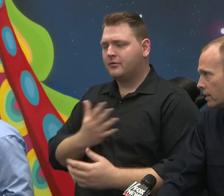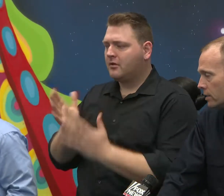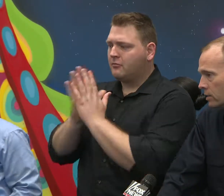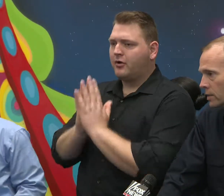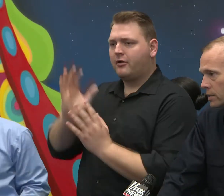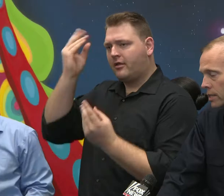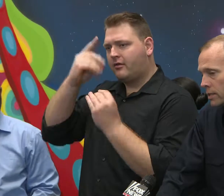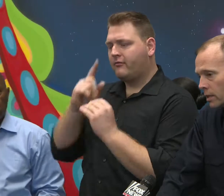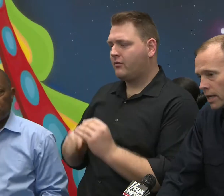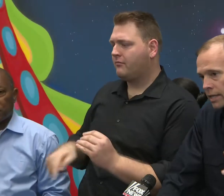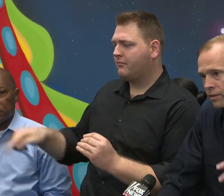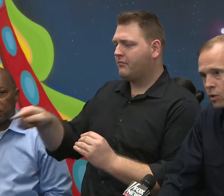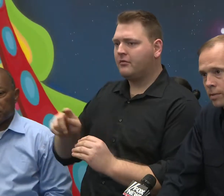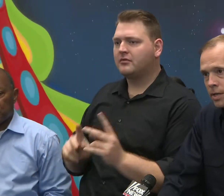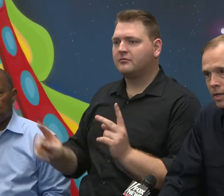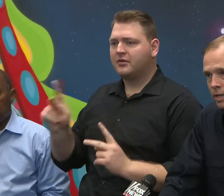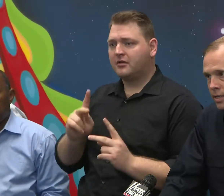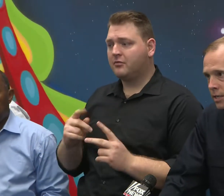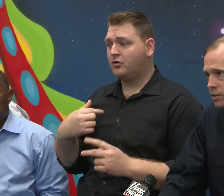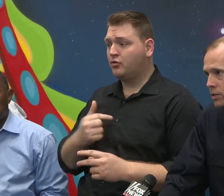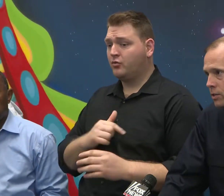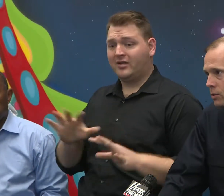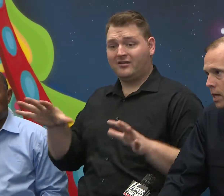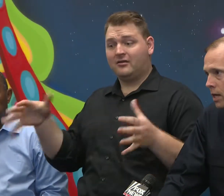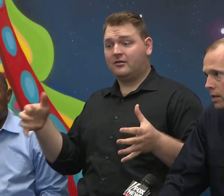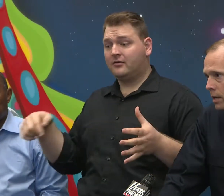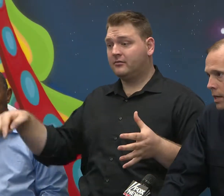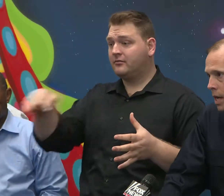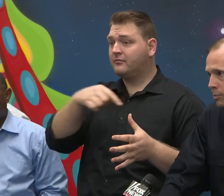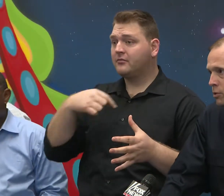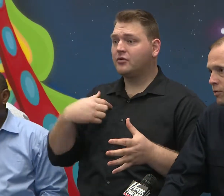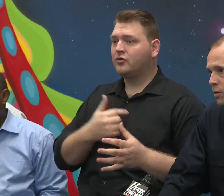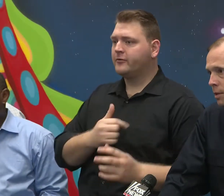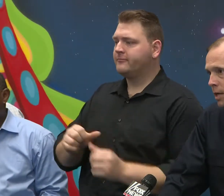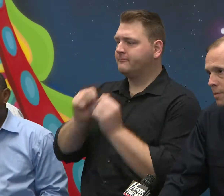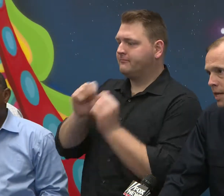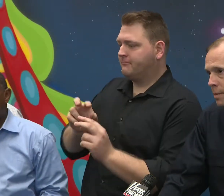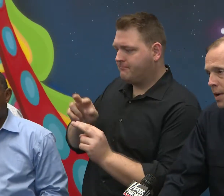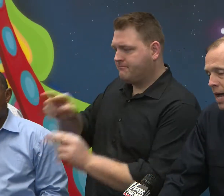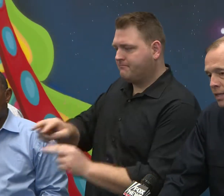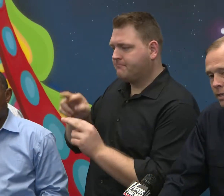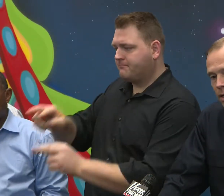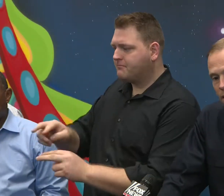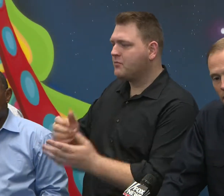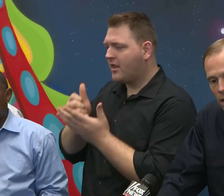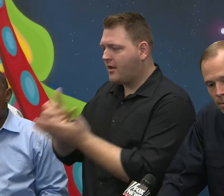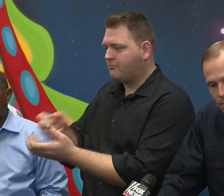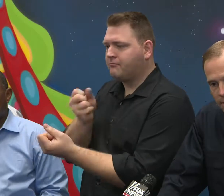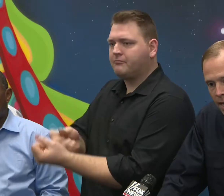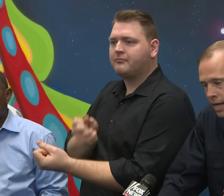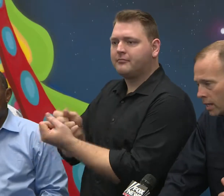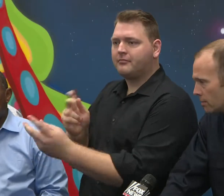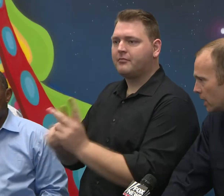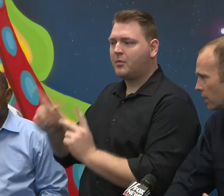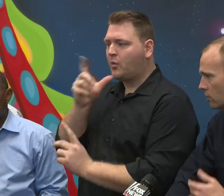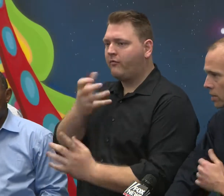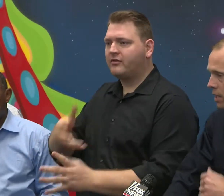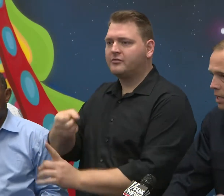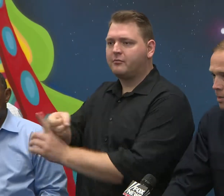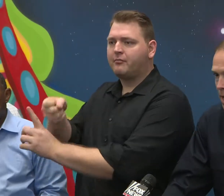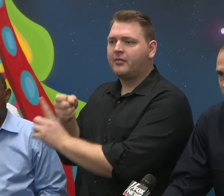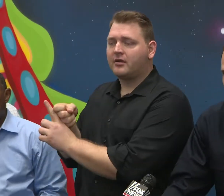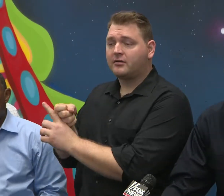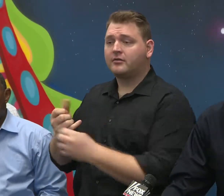today as they, as the collective whole community continues to help those folks up there being impacted. Today, the meeting